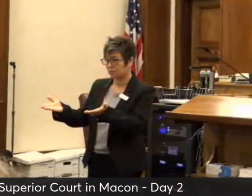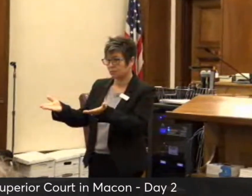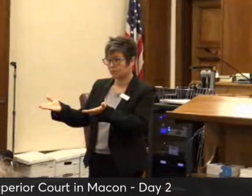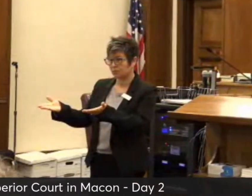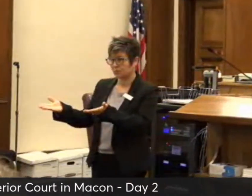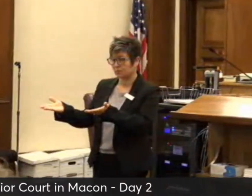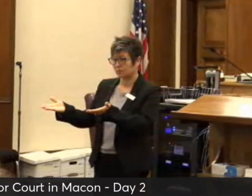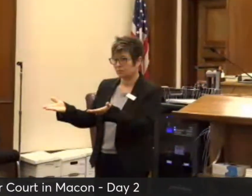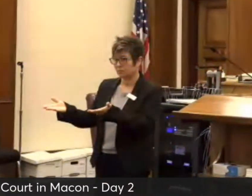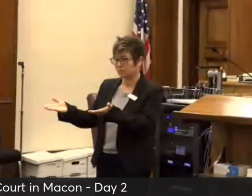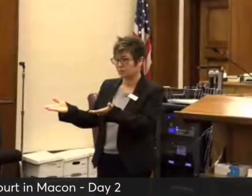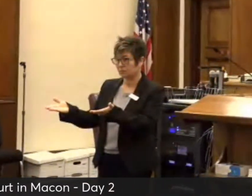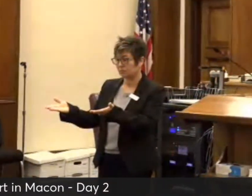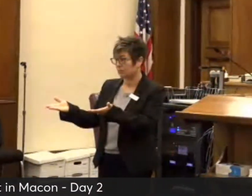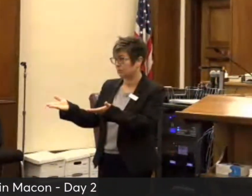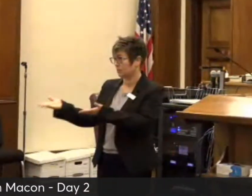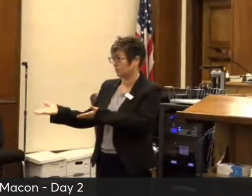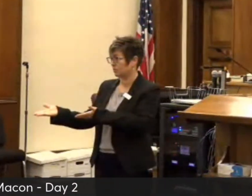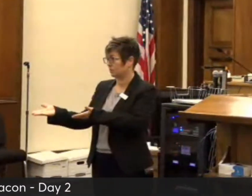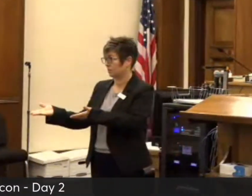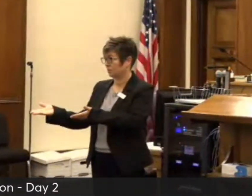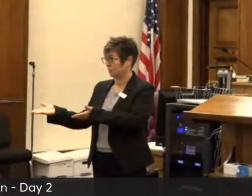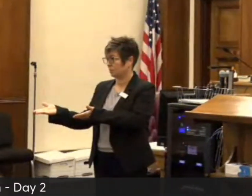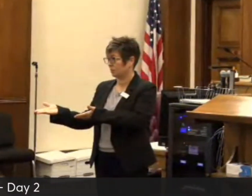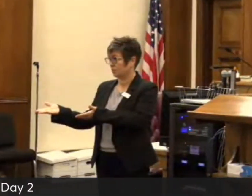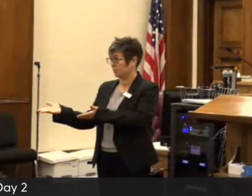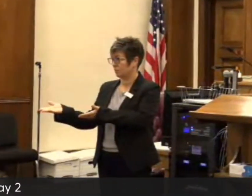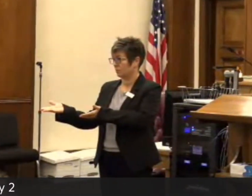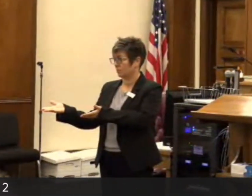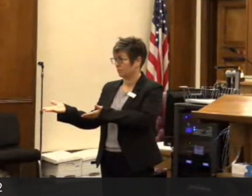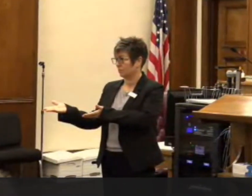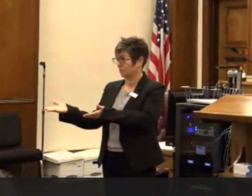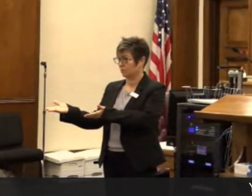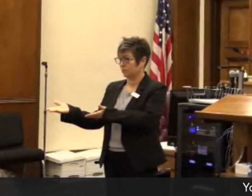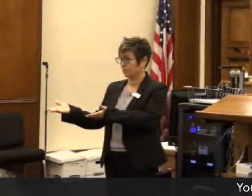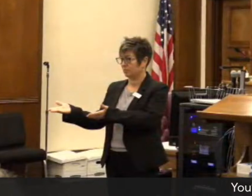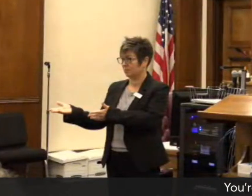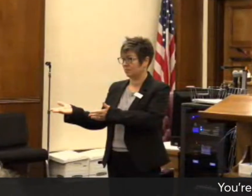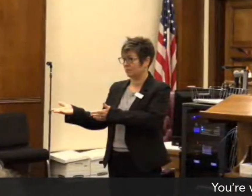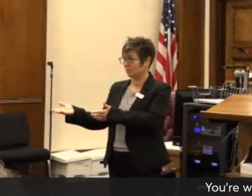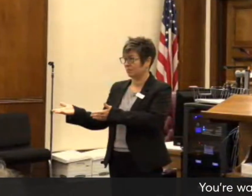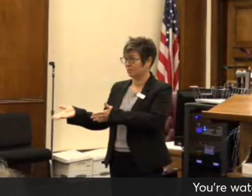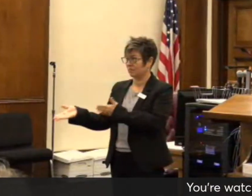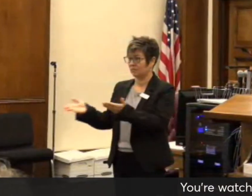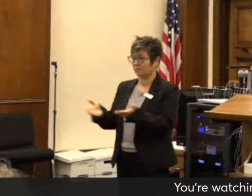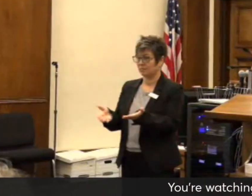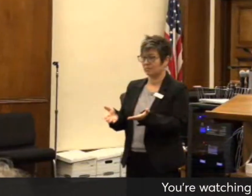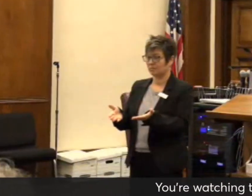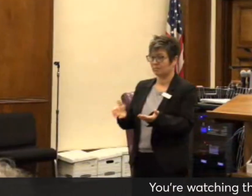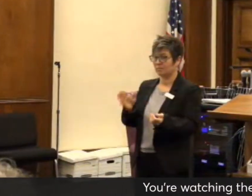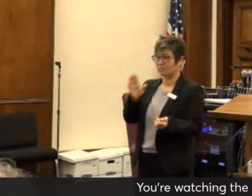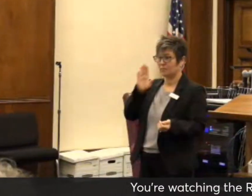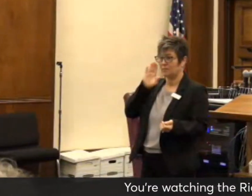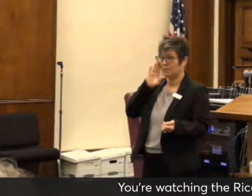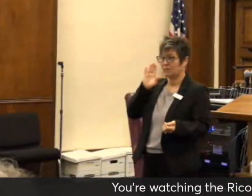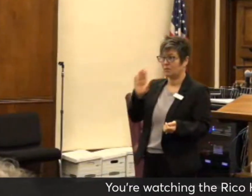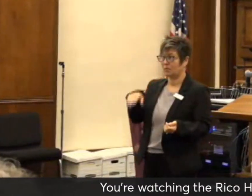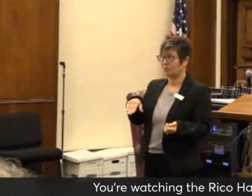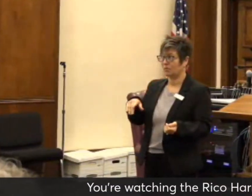from the state or from the defense or either? I understand that you wish, both of you wish